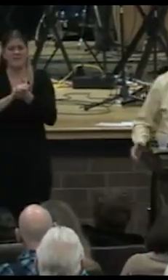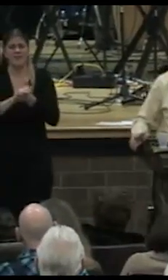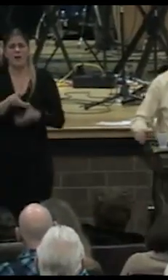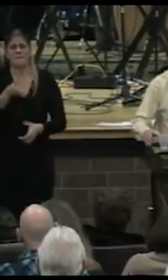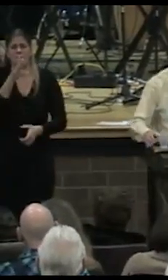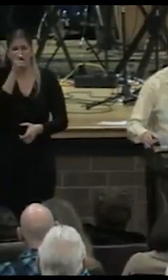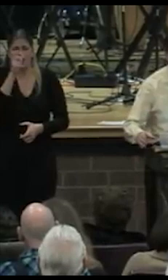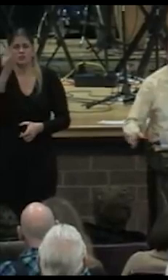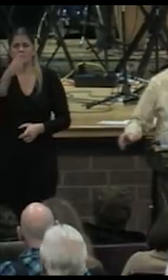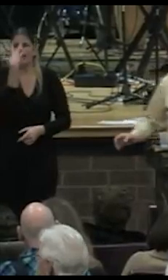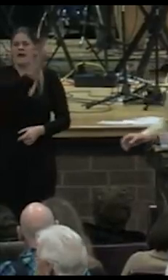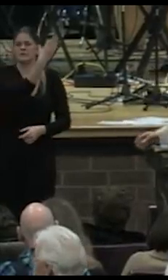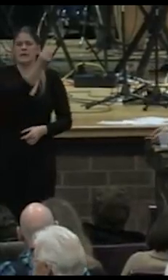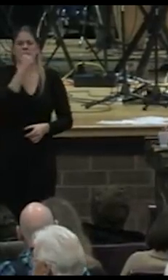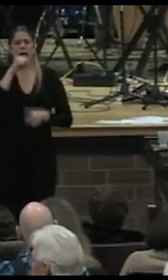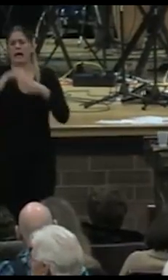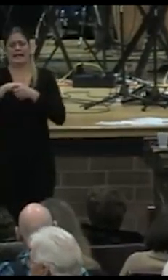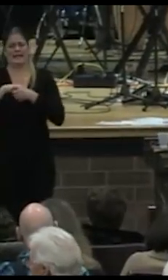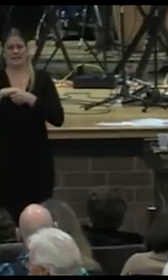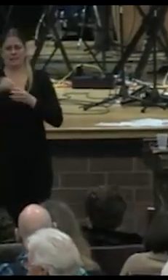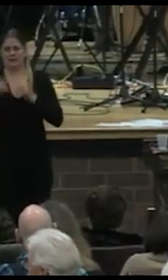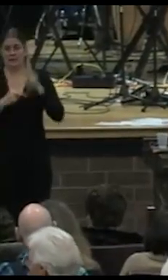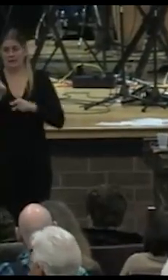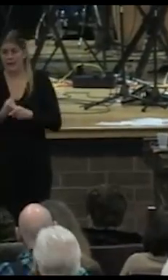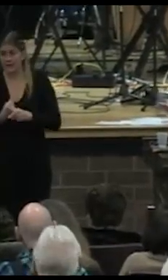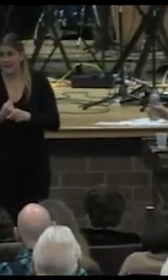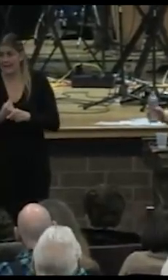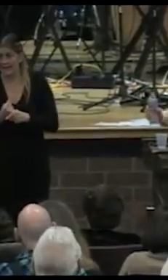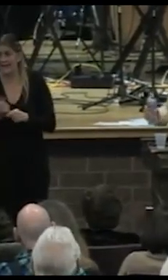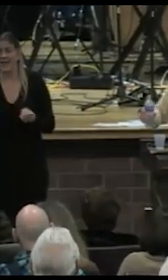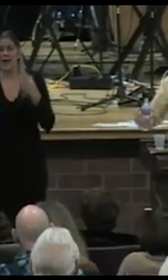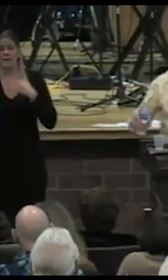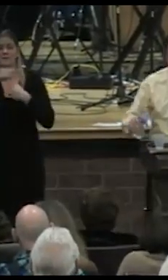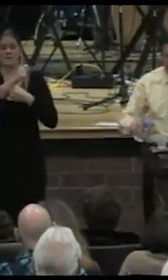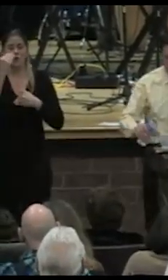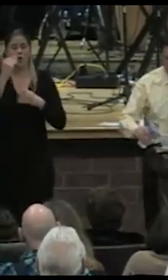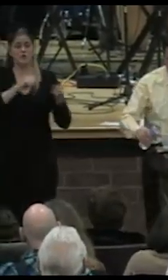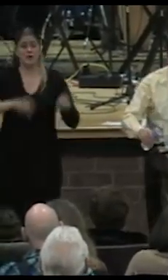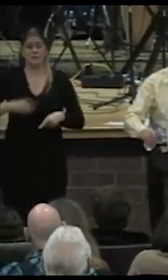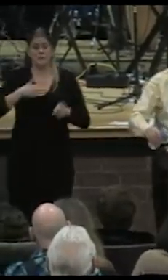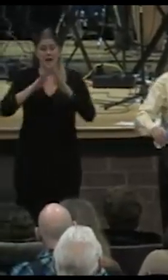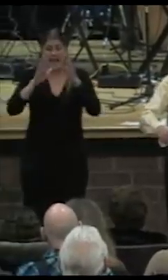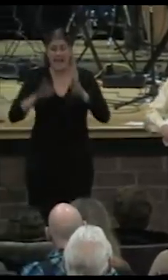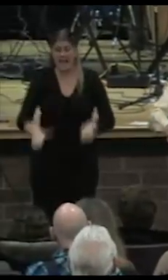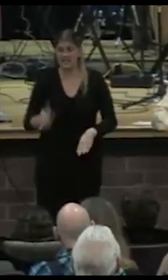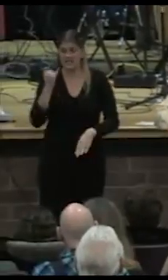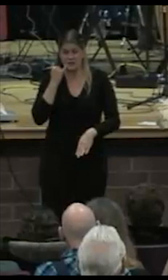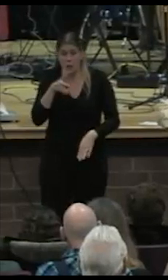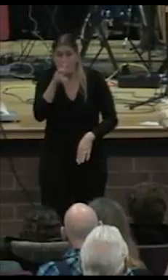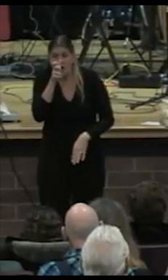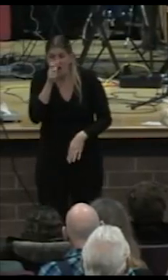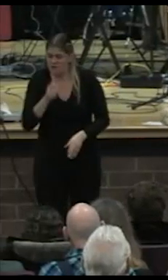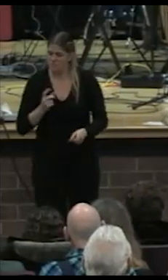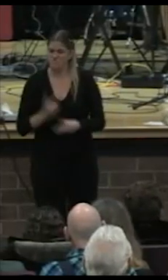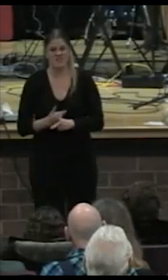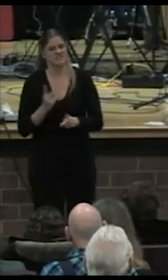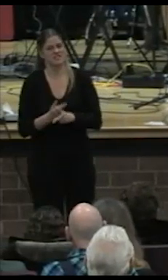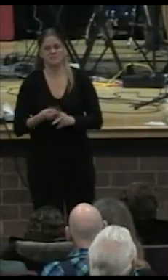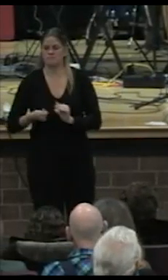be outside, not inside? You know, how many people know that when you come in my house, if you're a little creature crawler, watch